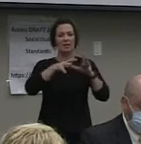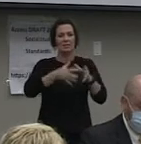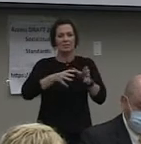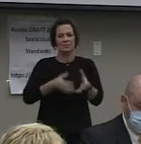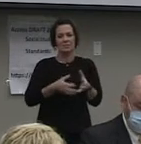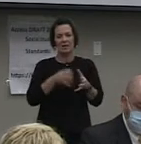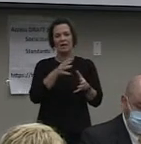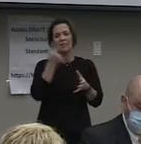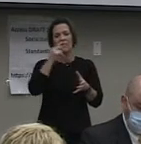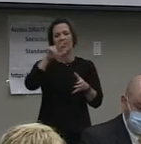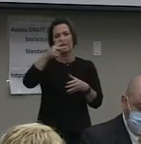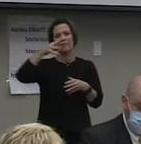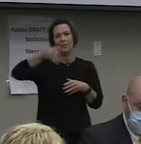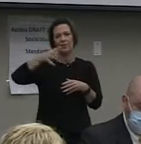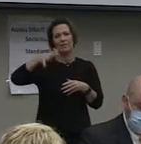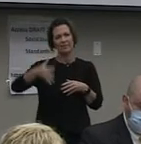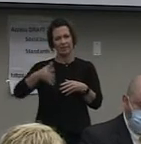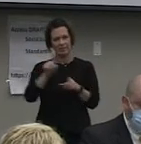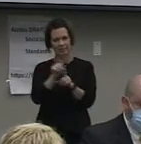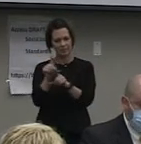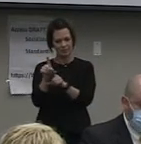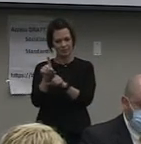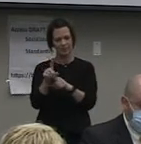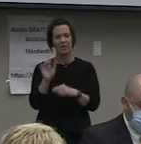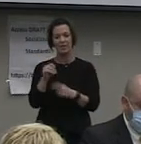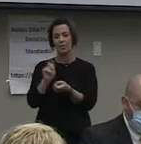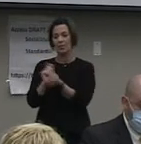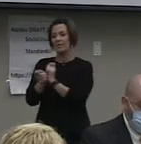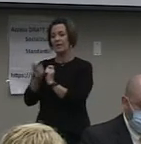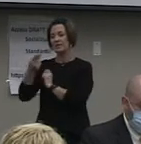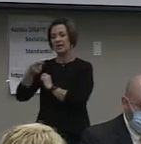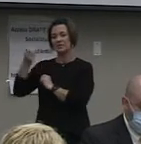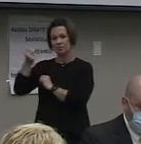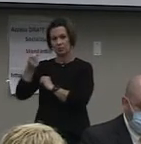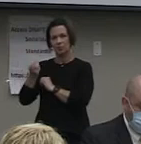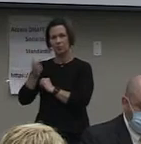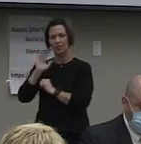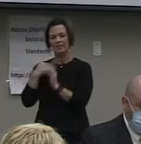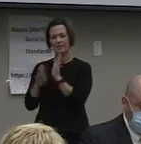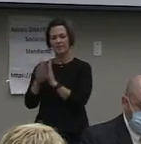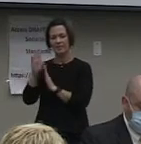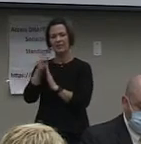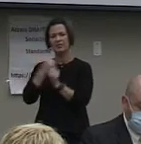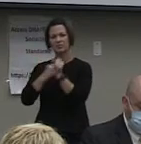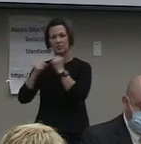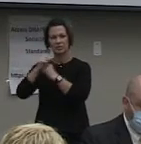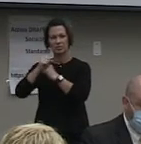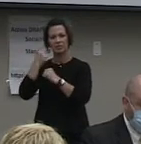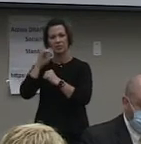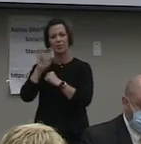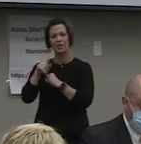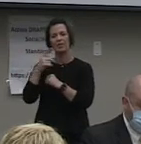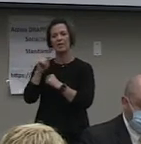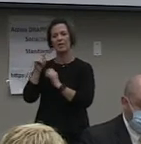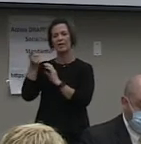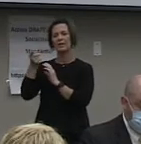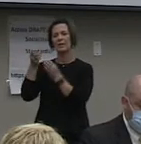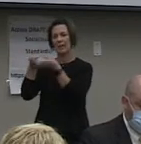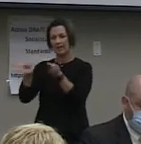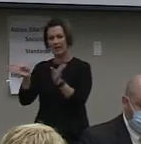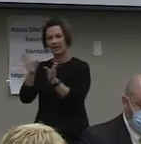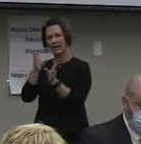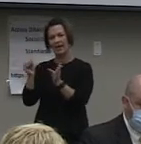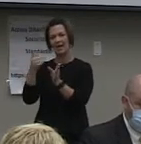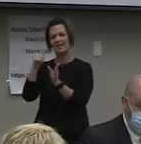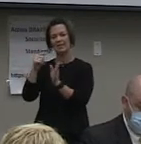fifth, respectively. The revised high school civics course covers the development and structure of our constitutional republic and includes an in-depth study